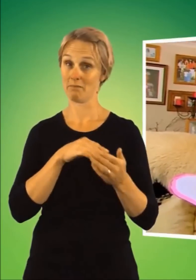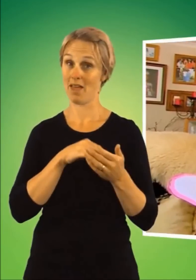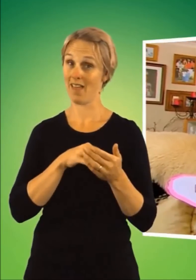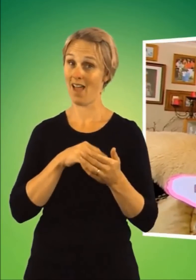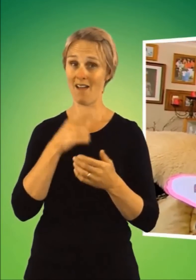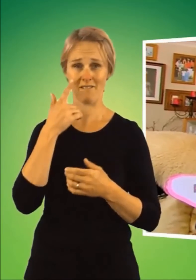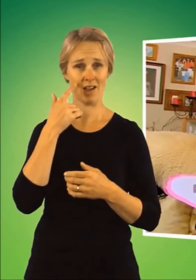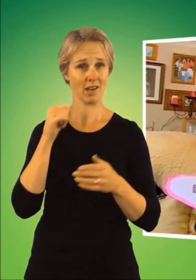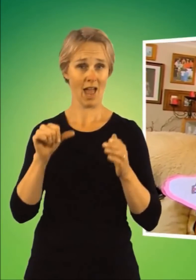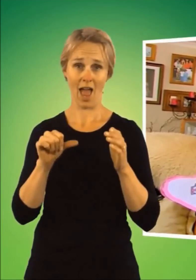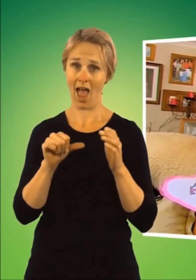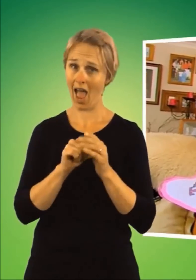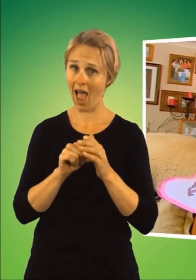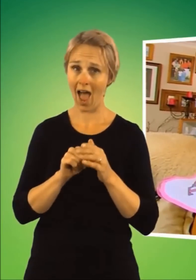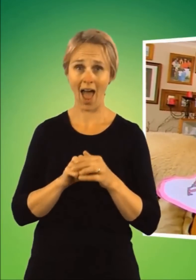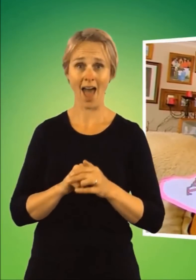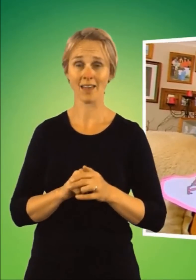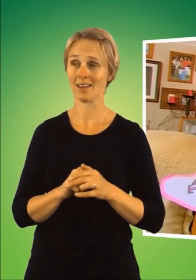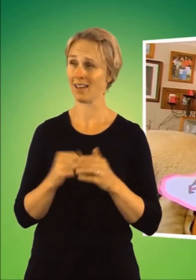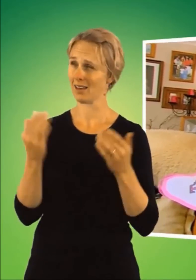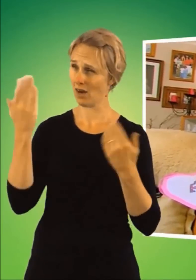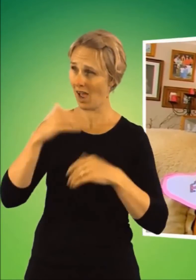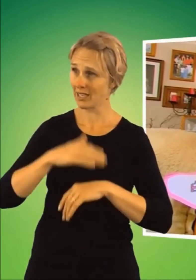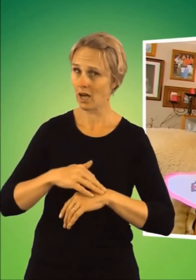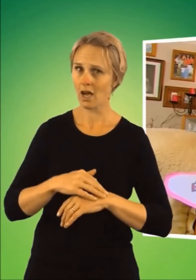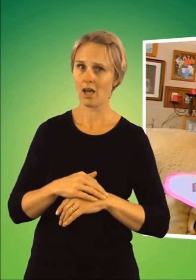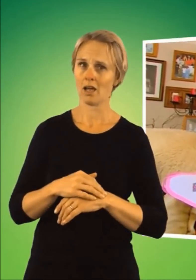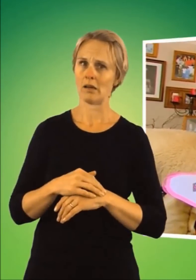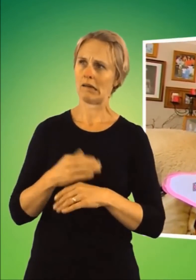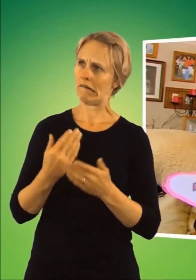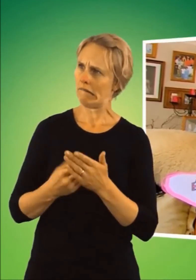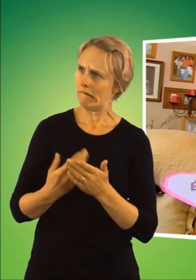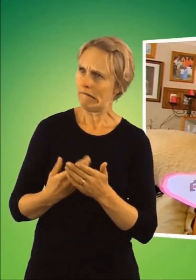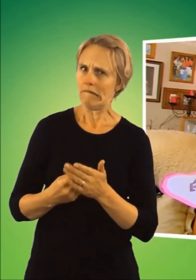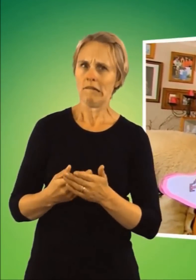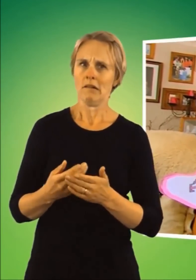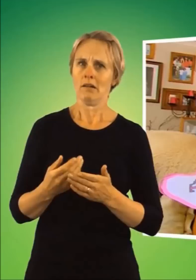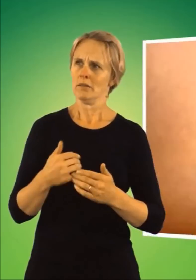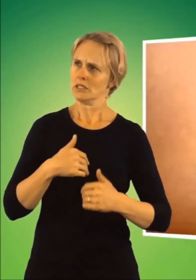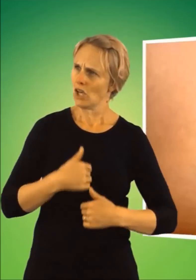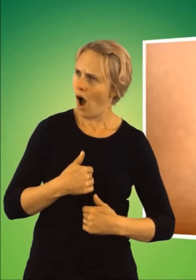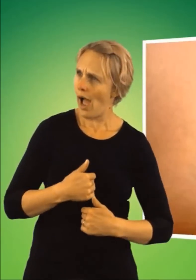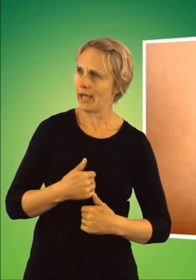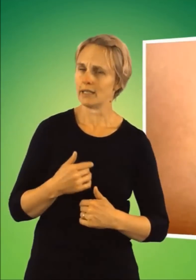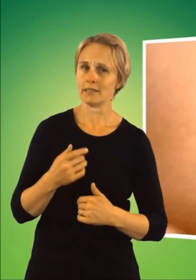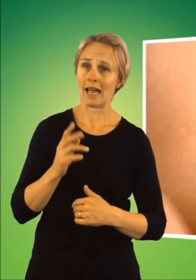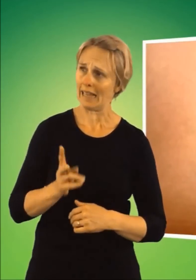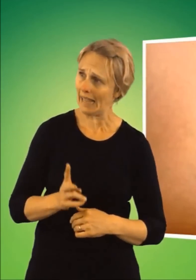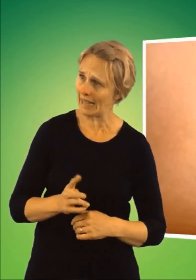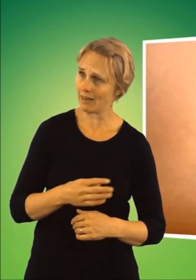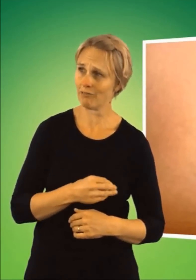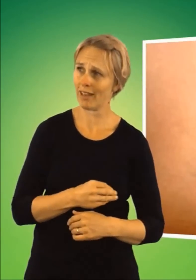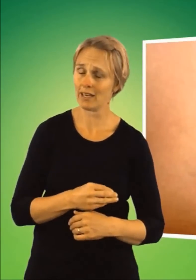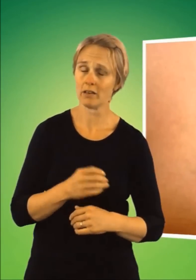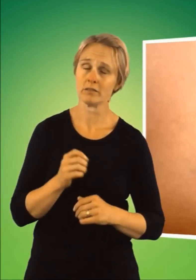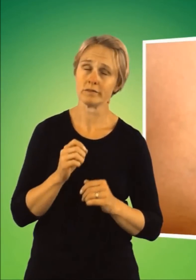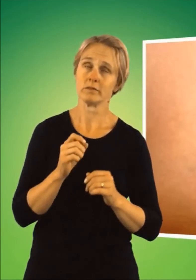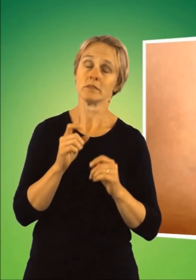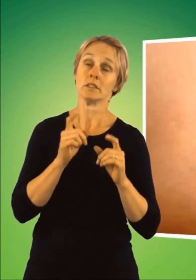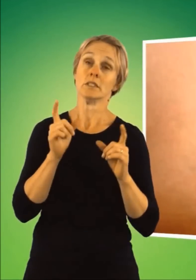Whanau's finding it hard being on call all the time. Night feeds gets hard sometimes because you're pretty tired and you have to force